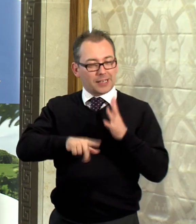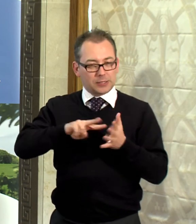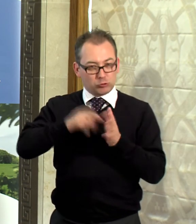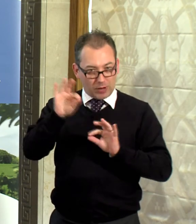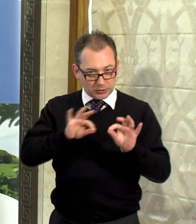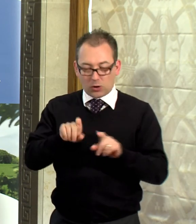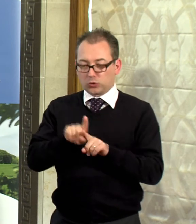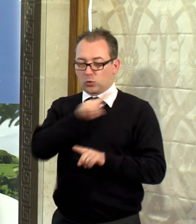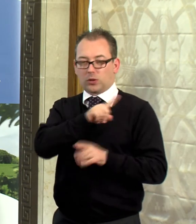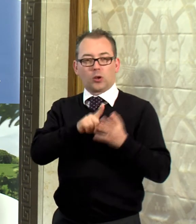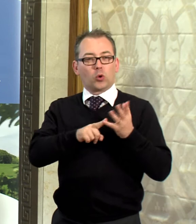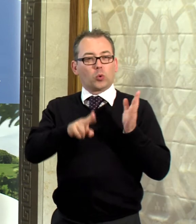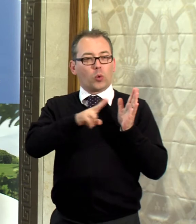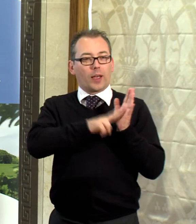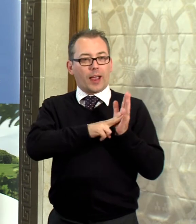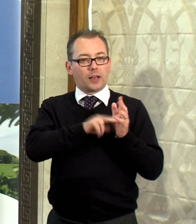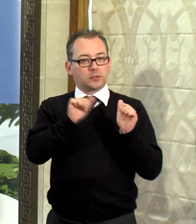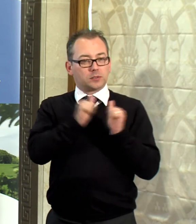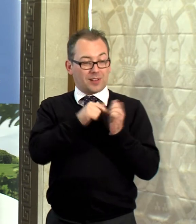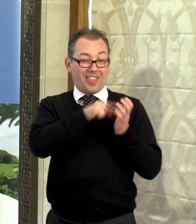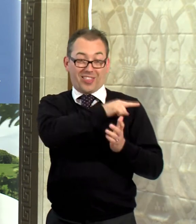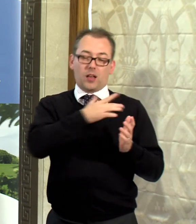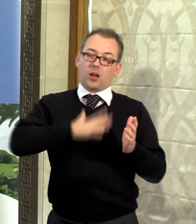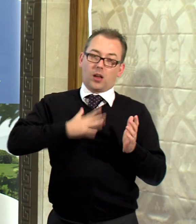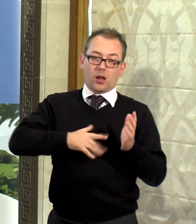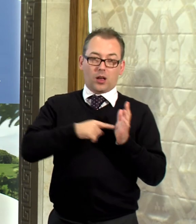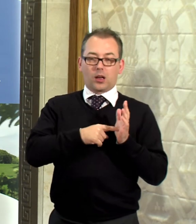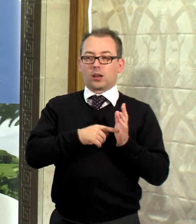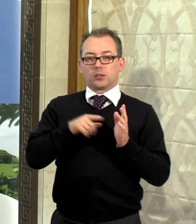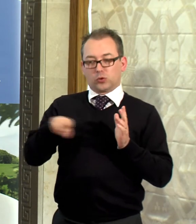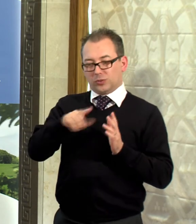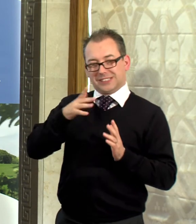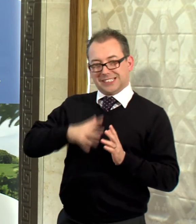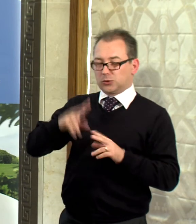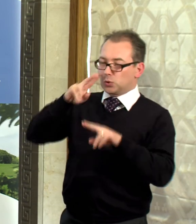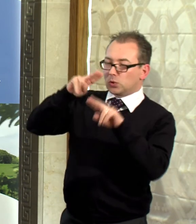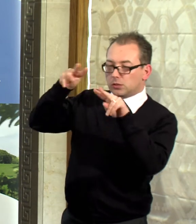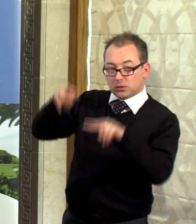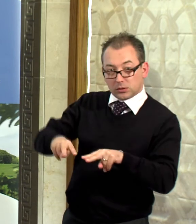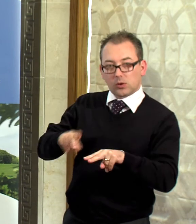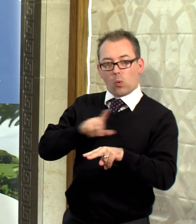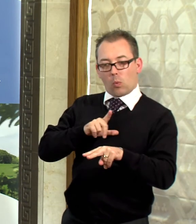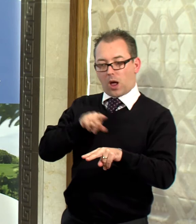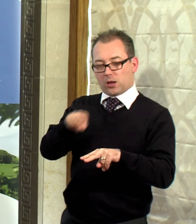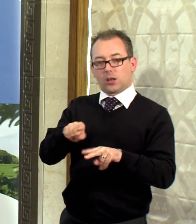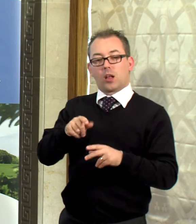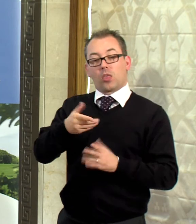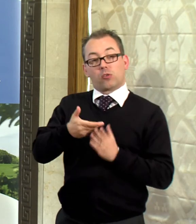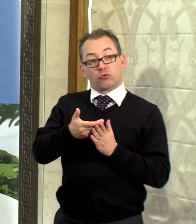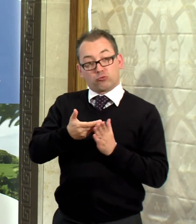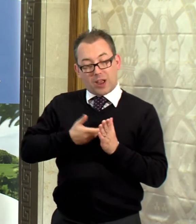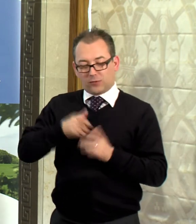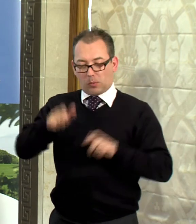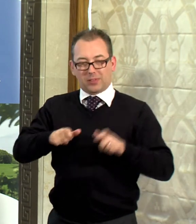UN requirement to monitor implementation of the Convention on the Rights for Persons